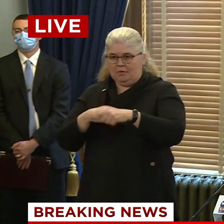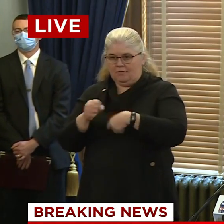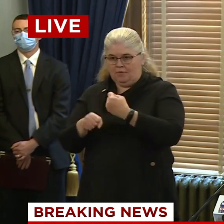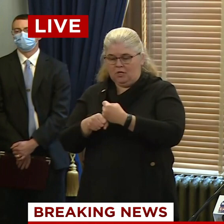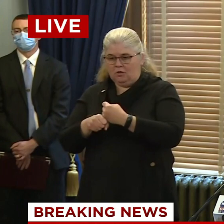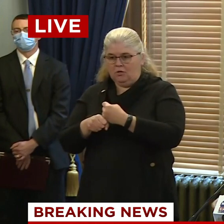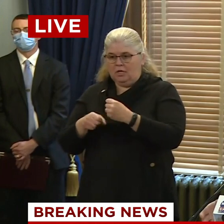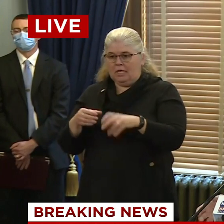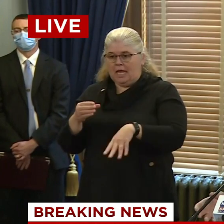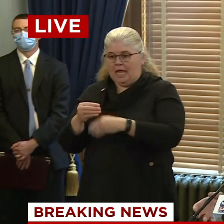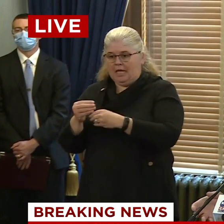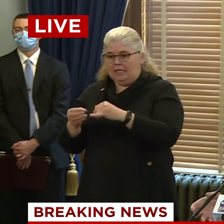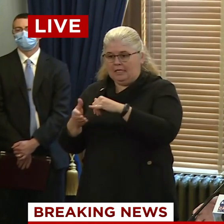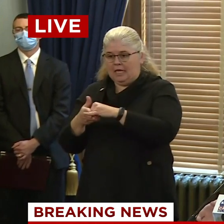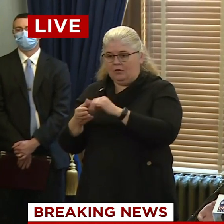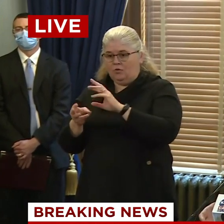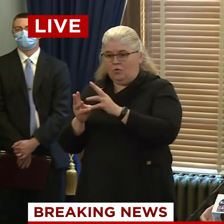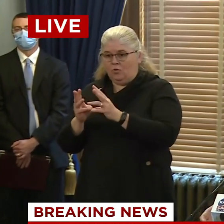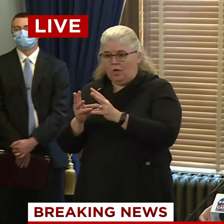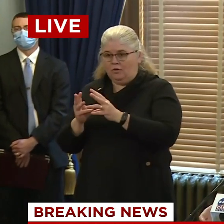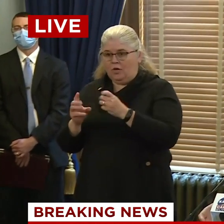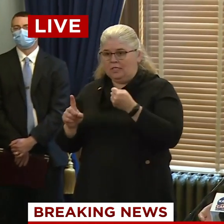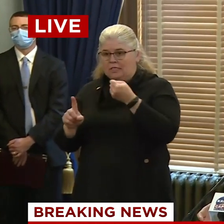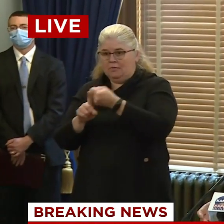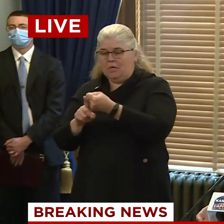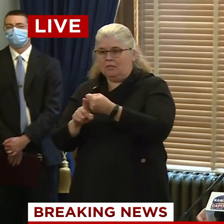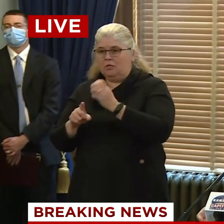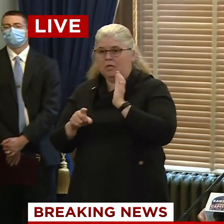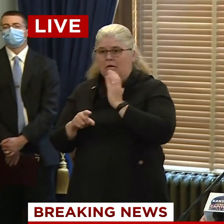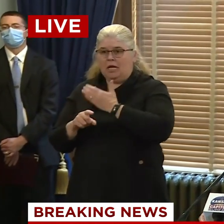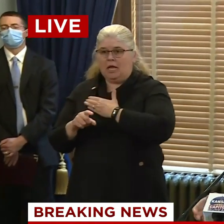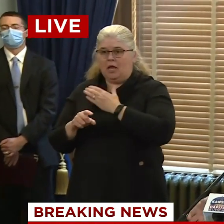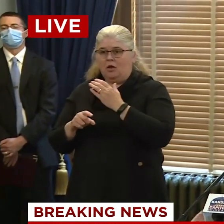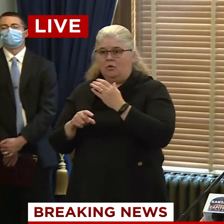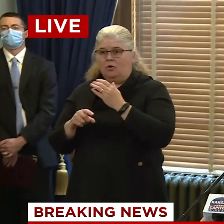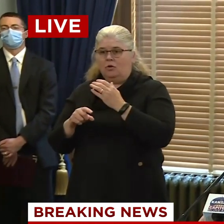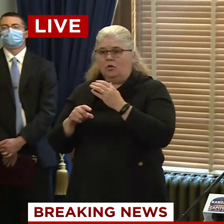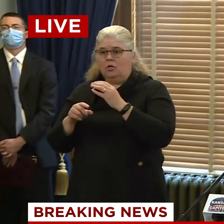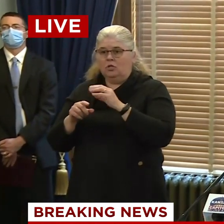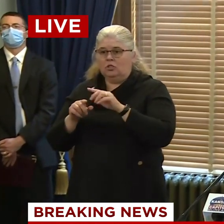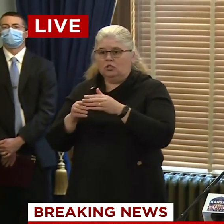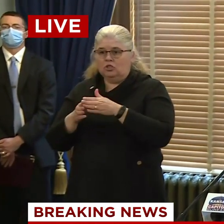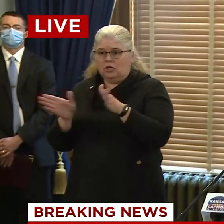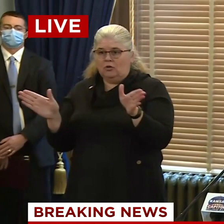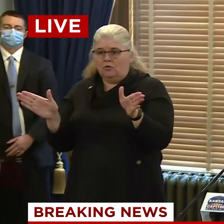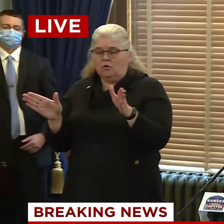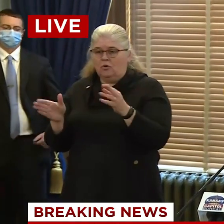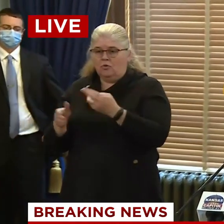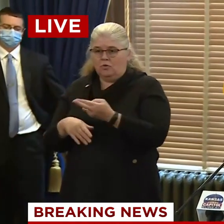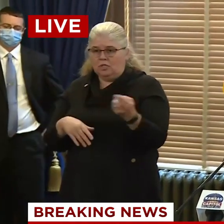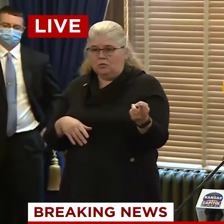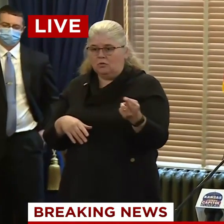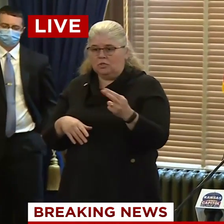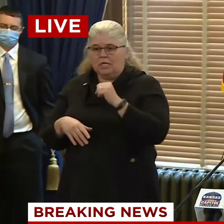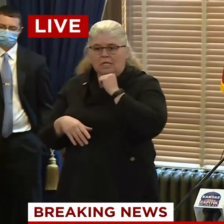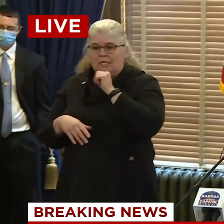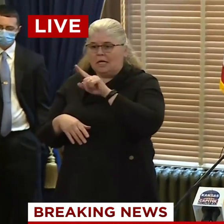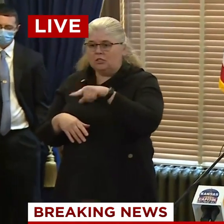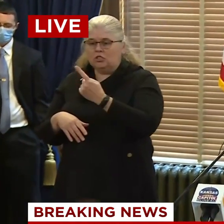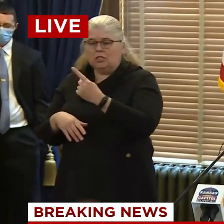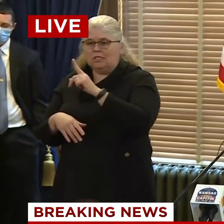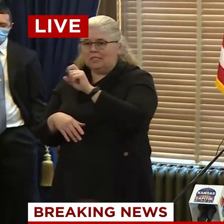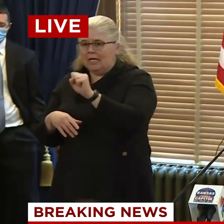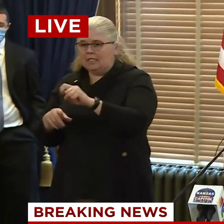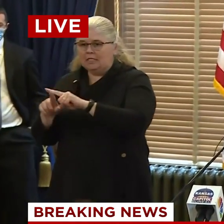Add to that the fact that the weather has impacted our generation resources, not just in Kansas, but throughout our whole region, in all the